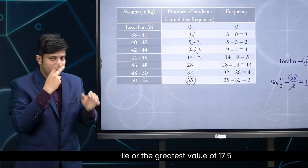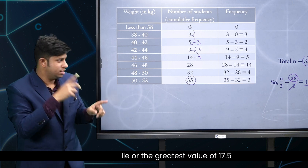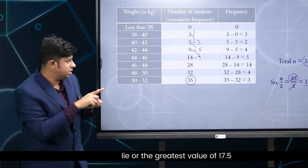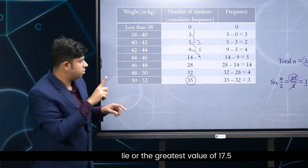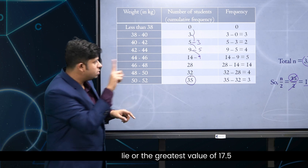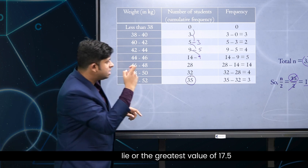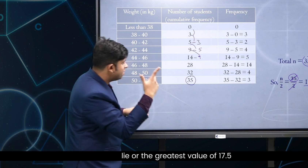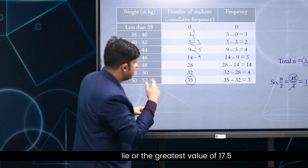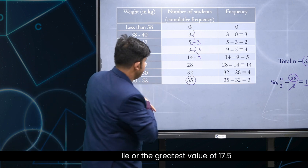of 17.5?